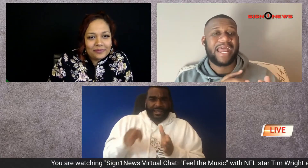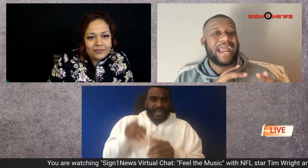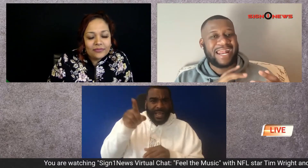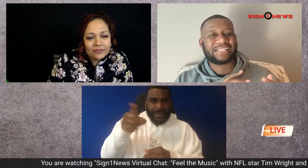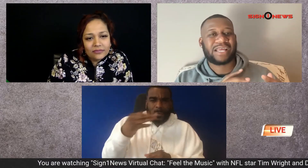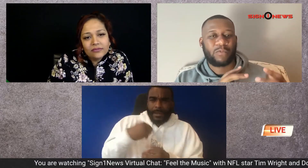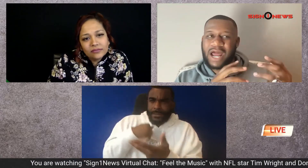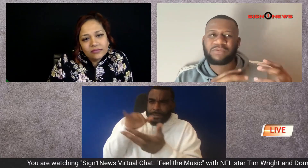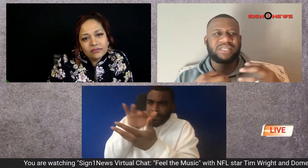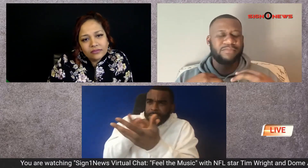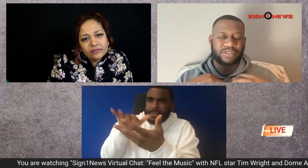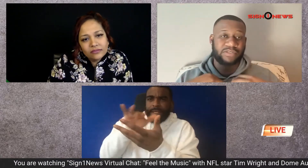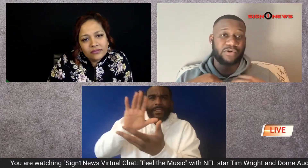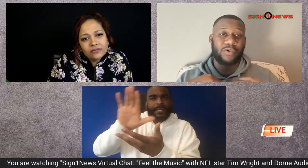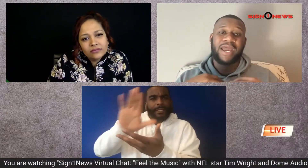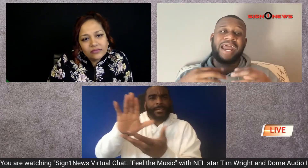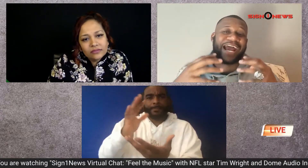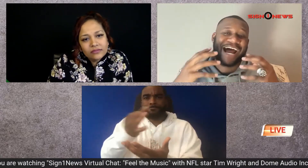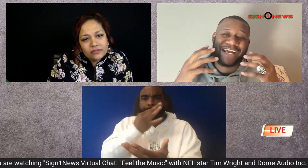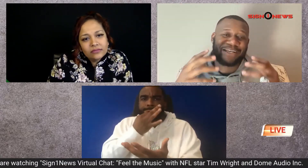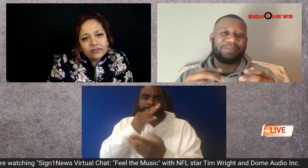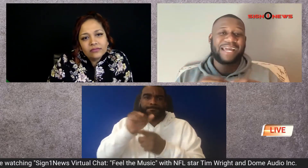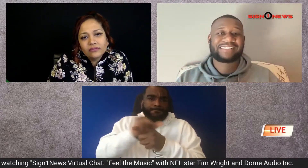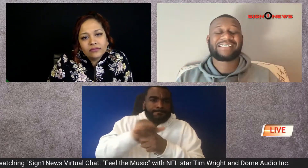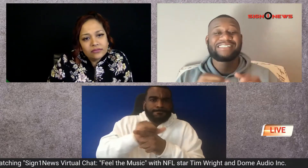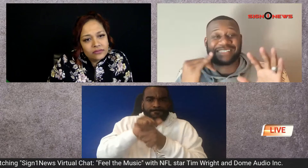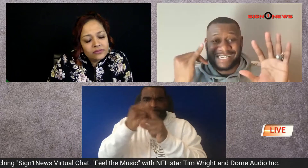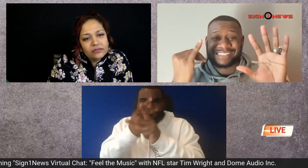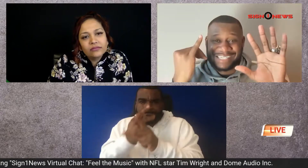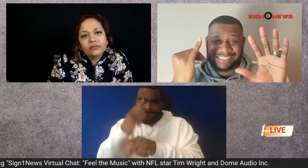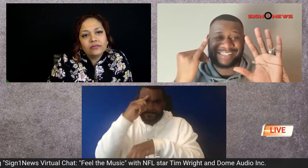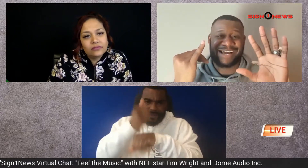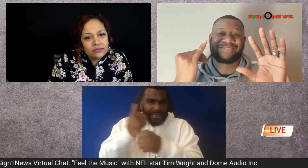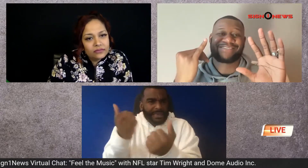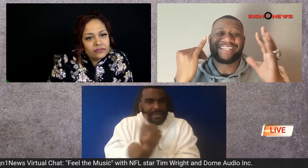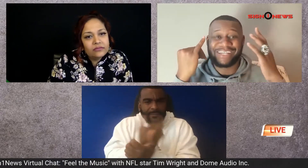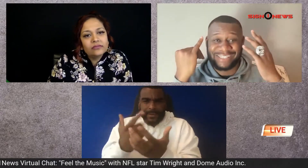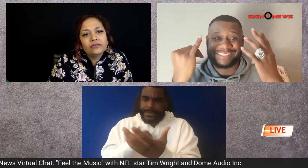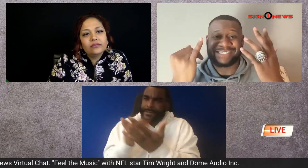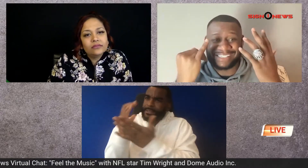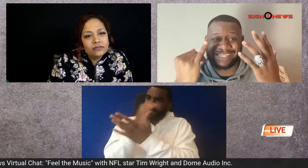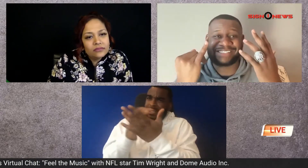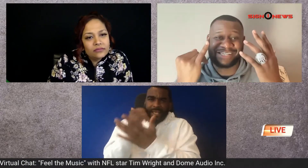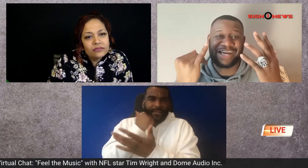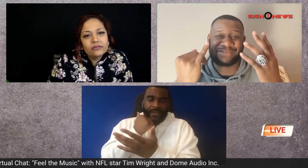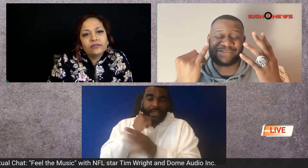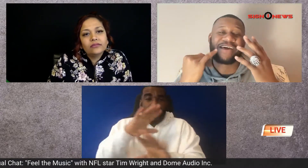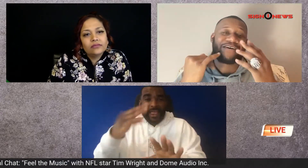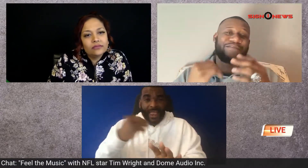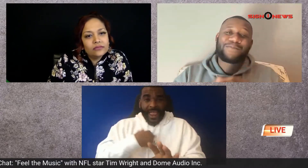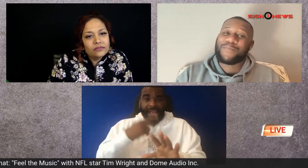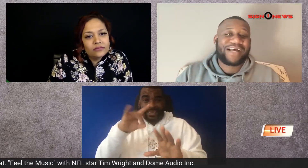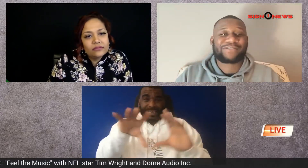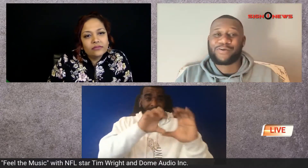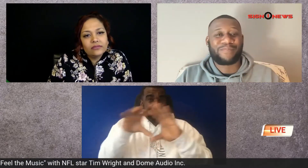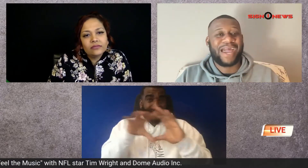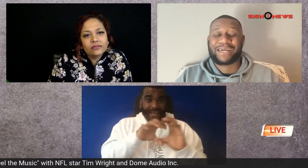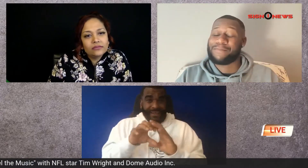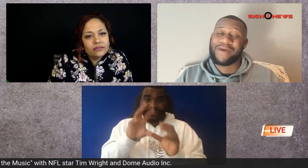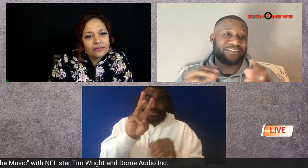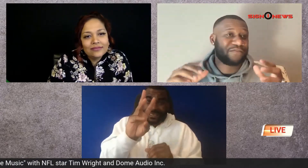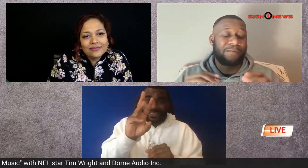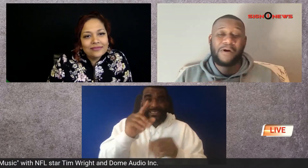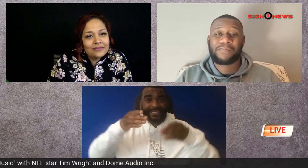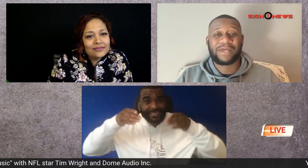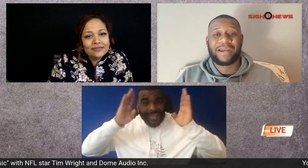day. And that's what I was able to do. And I ended up catching 6 touchdowns, literally 6 touchdowns from the best quarterback